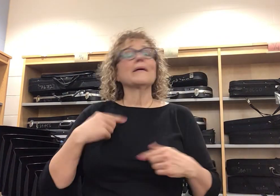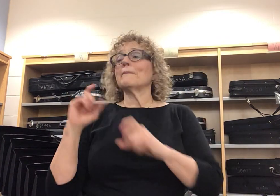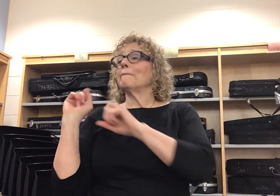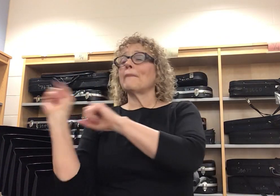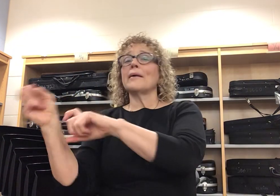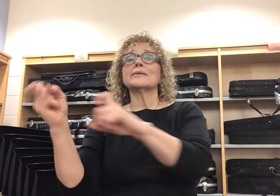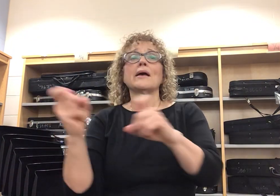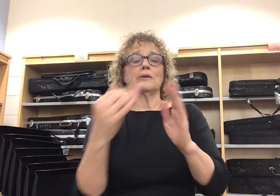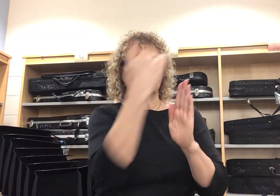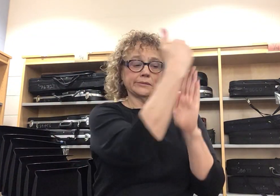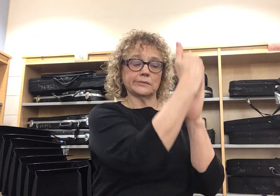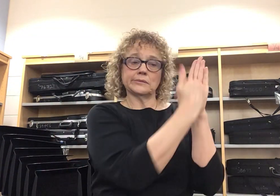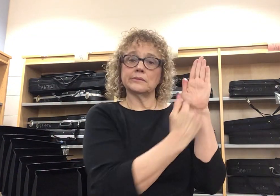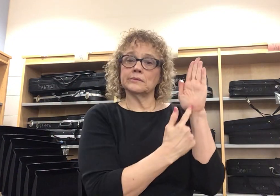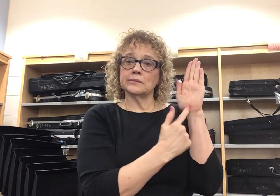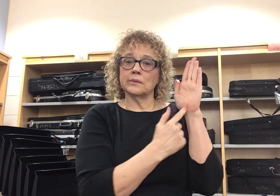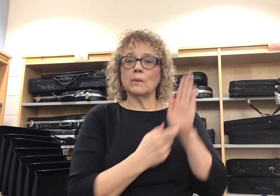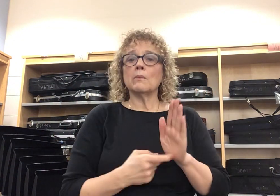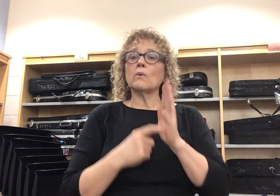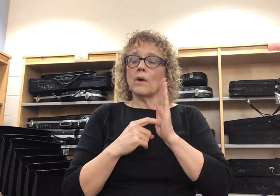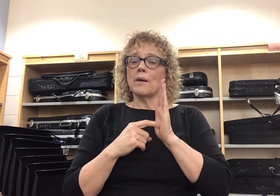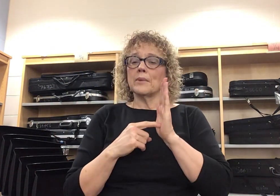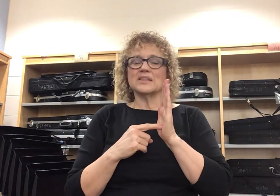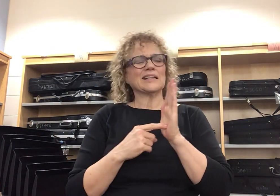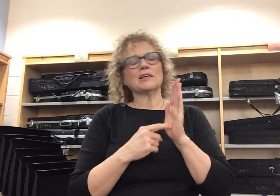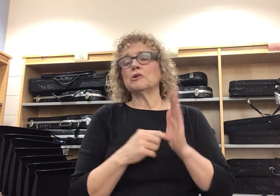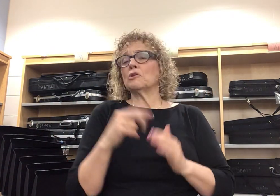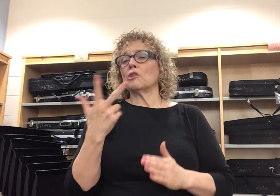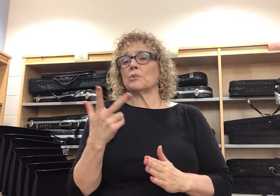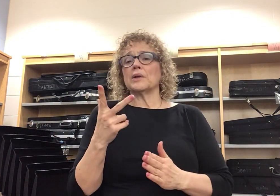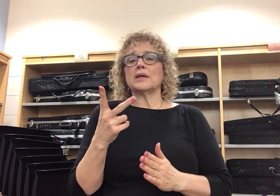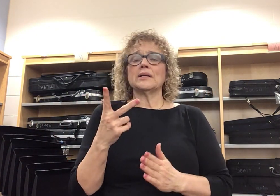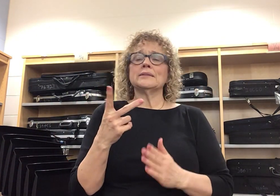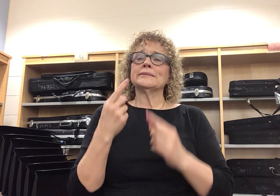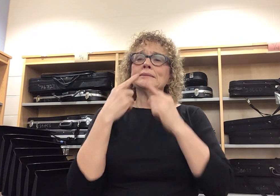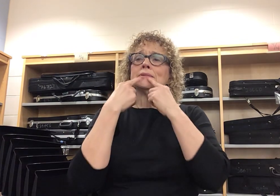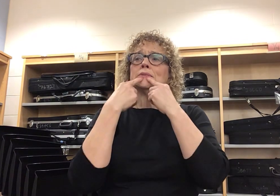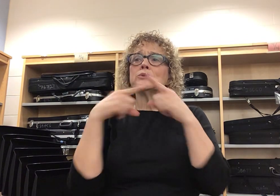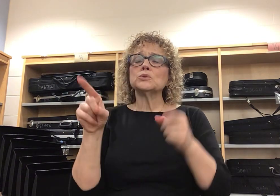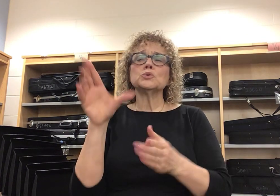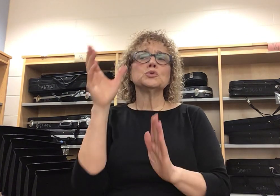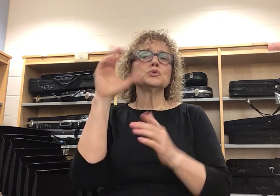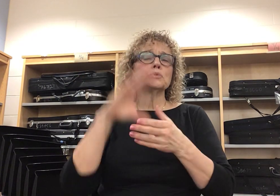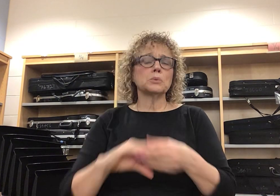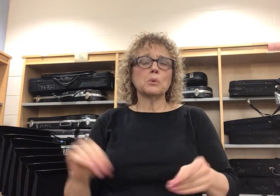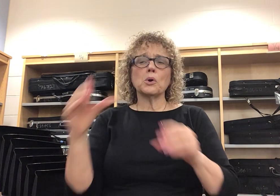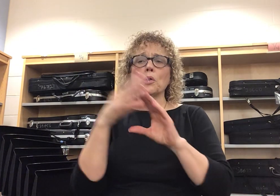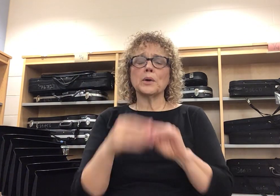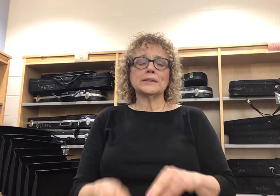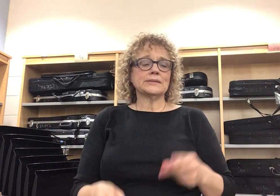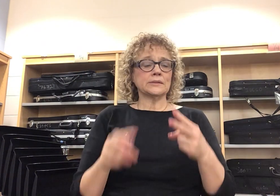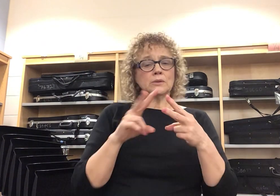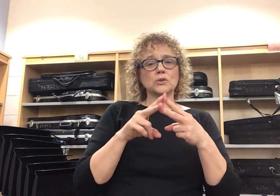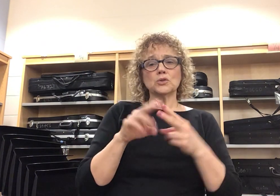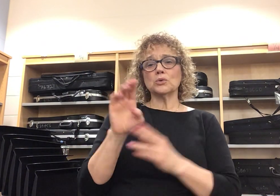requirements such as 3 news stories, 2 editorials, things like that. Most of the papers from last year were